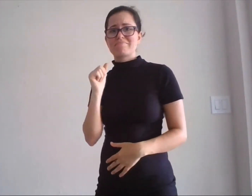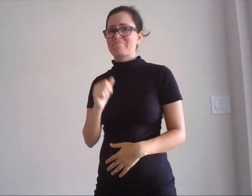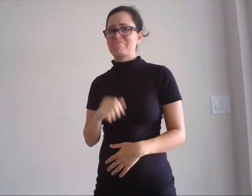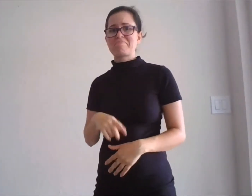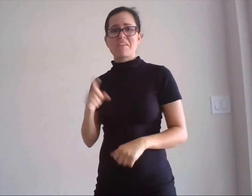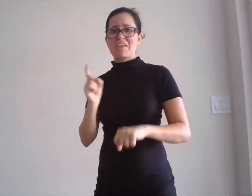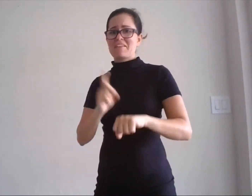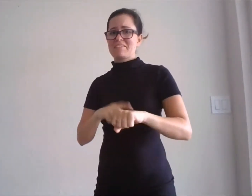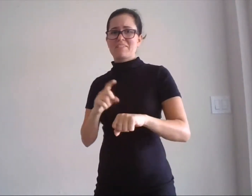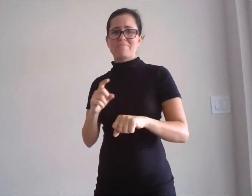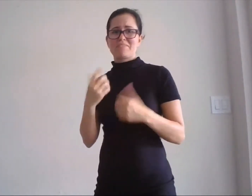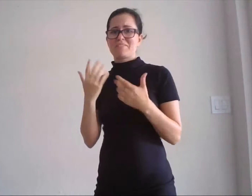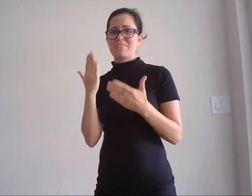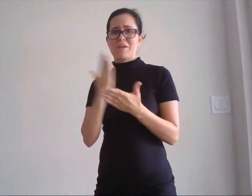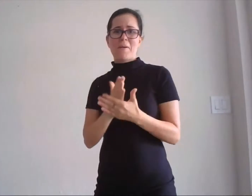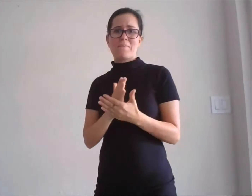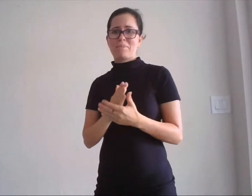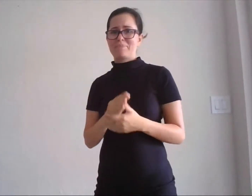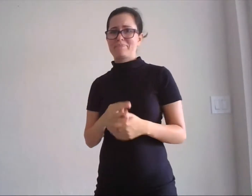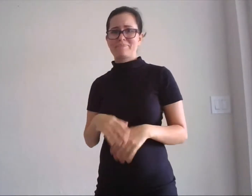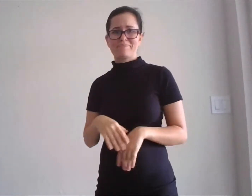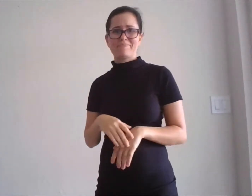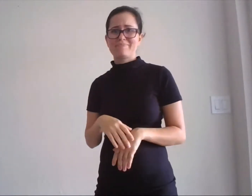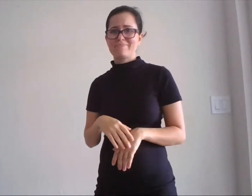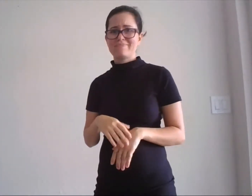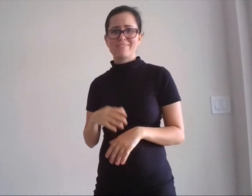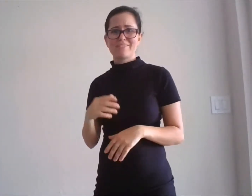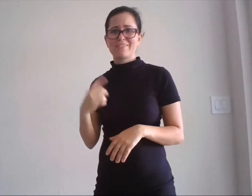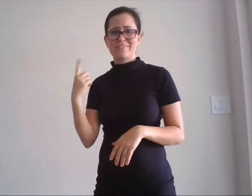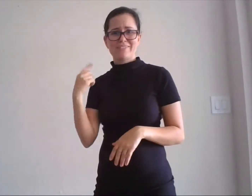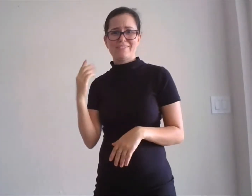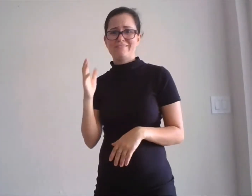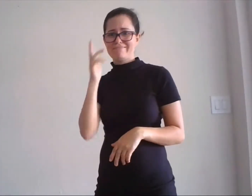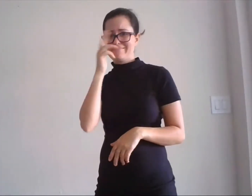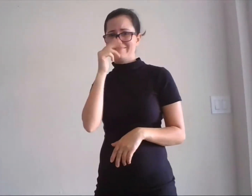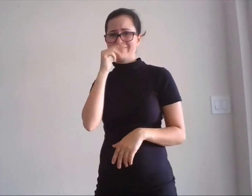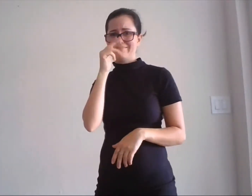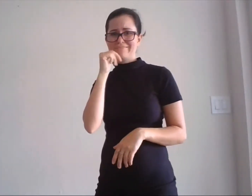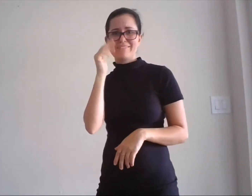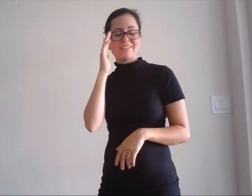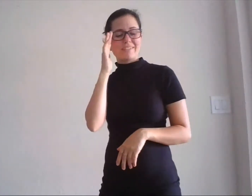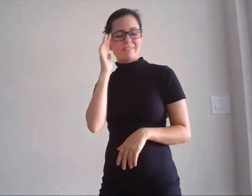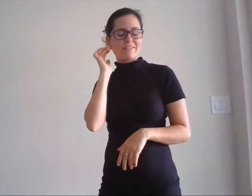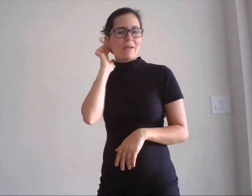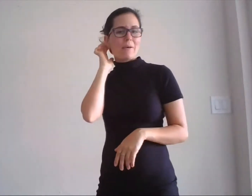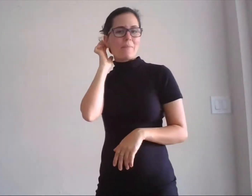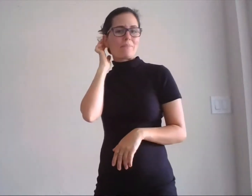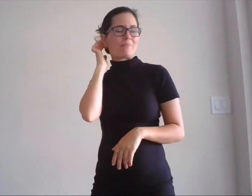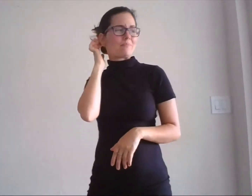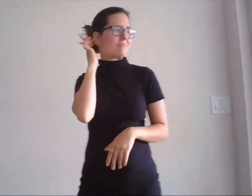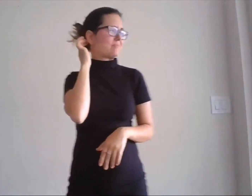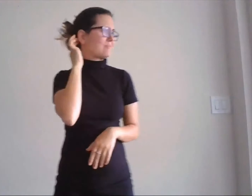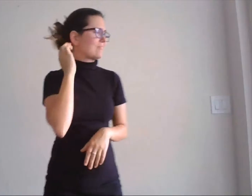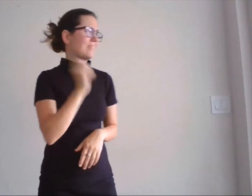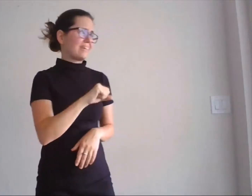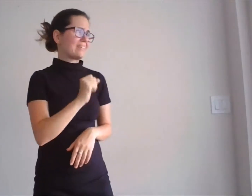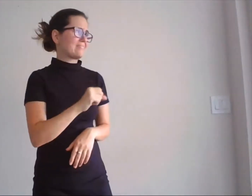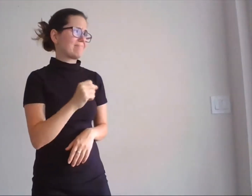it all the time. Well, my kids got so into doing it that I was like, by the end of it, I was